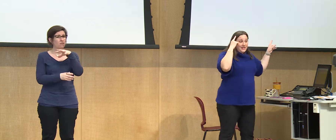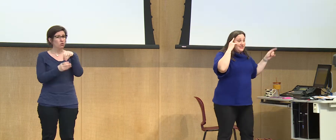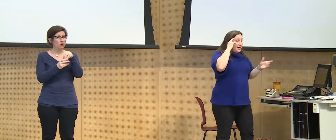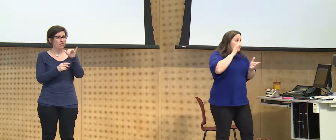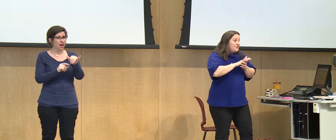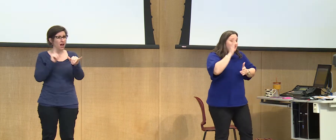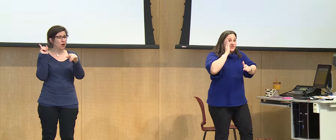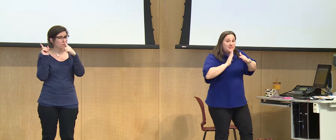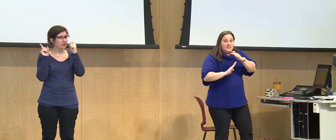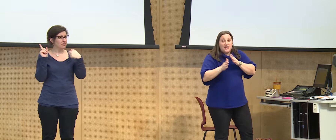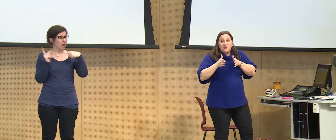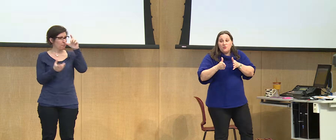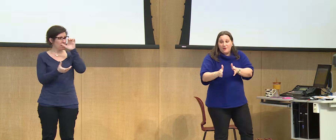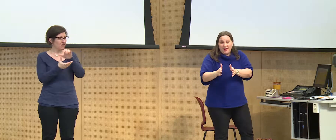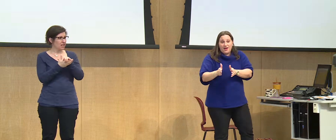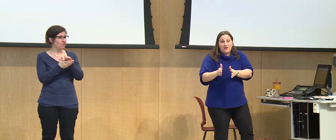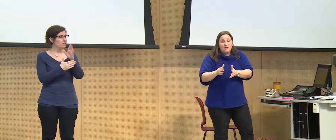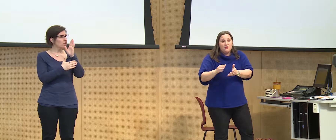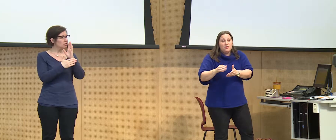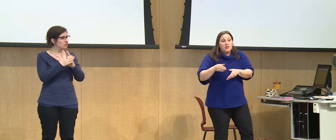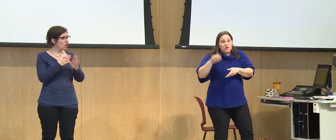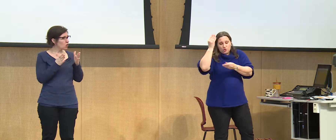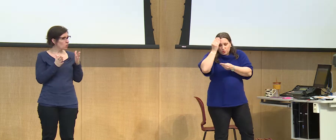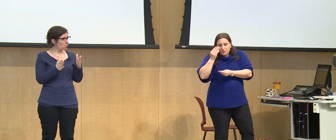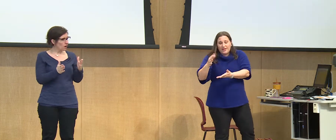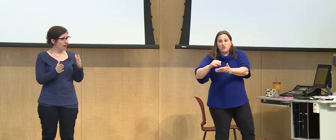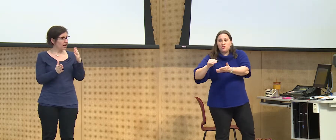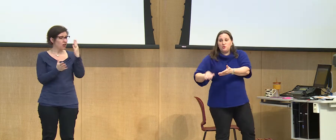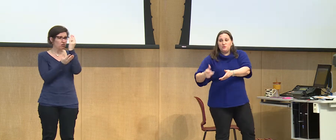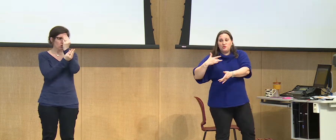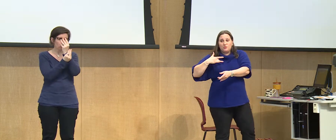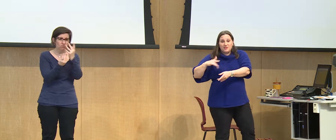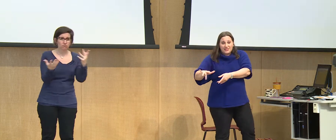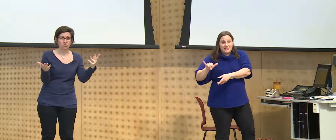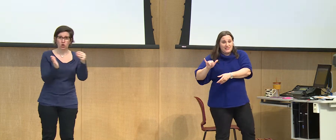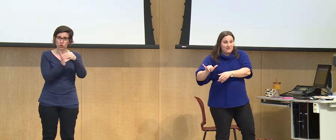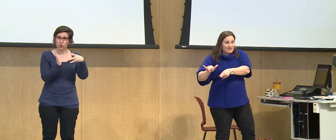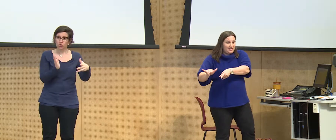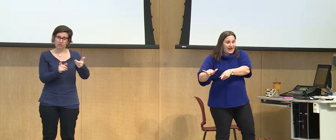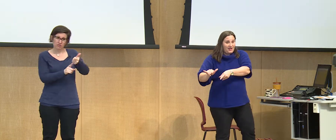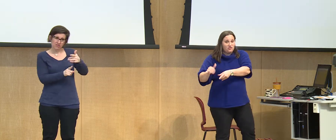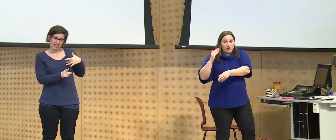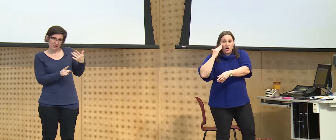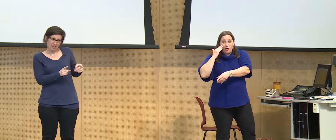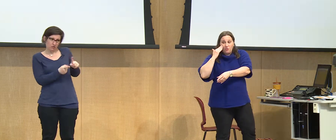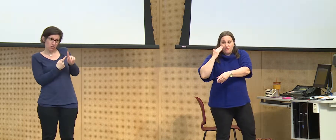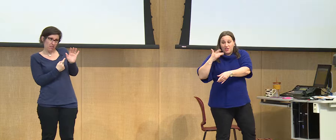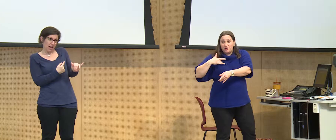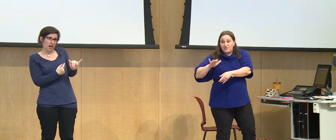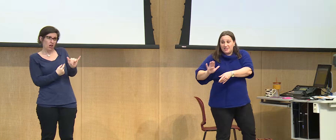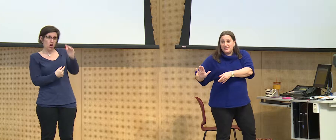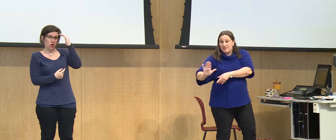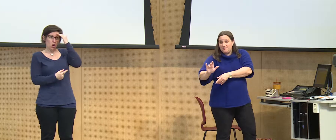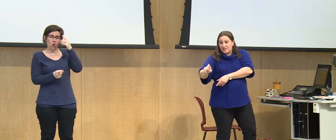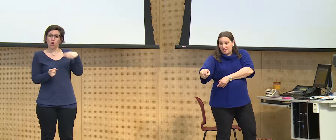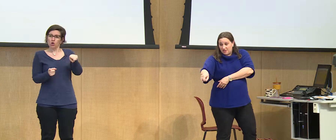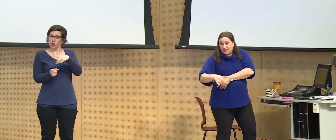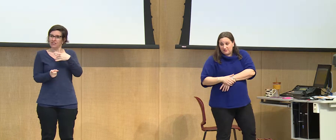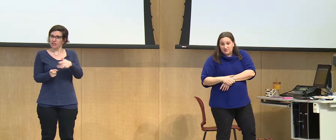I believe it's a subtle way to let students who are sensitive to that know that you're sensitive to their needs.